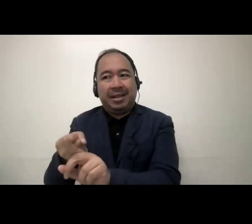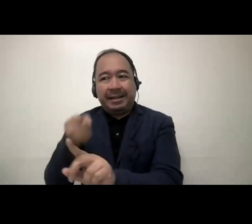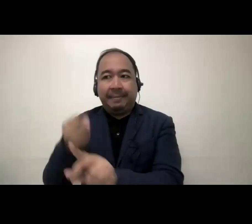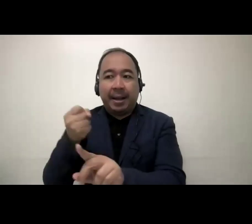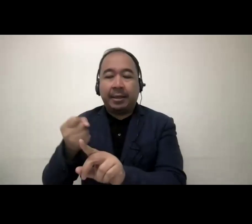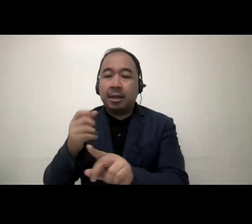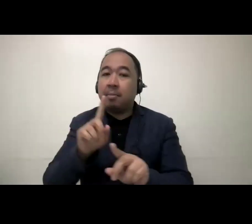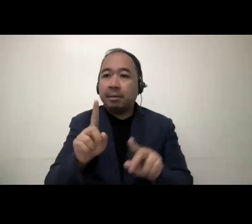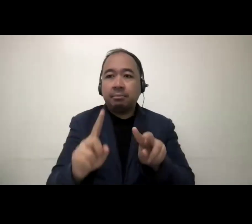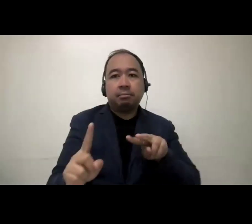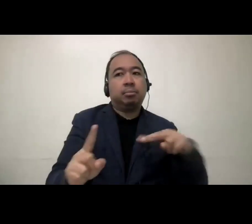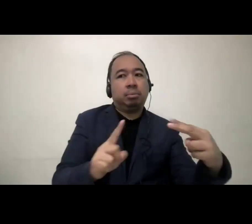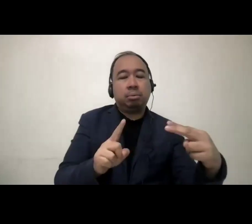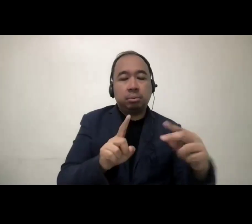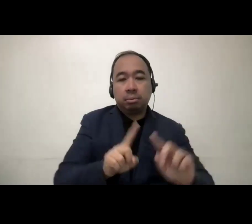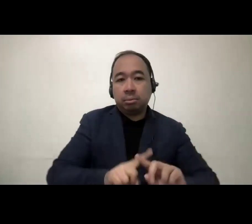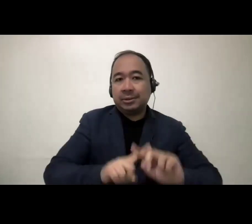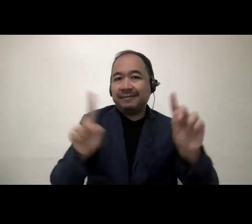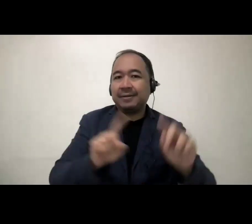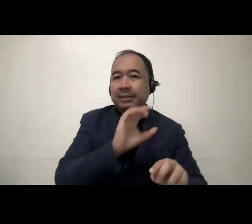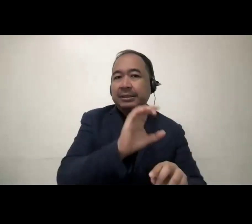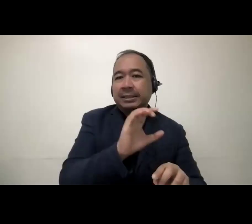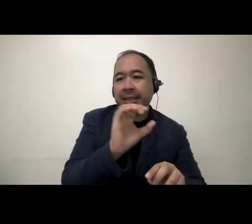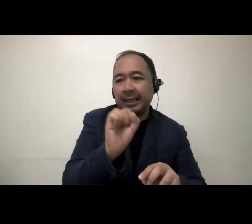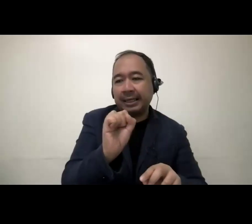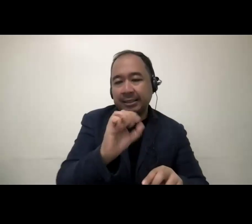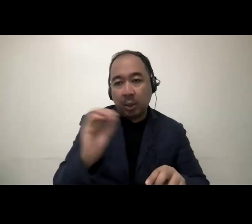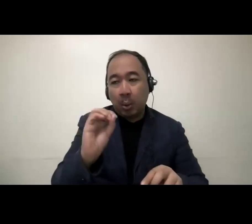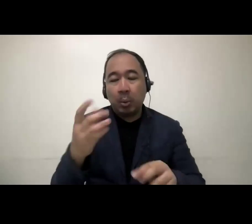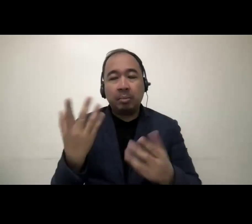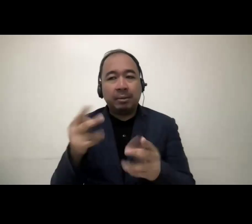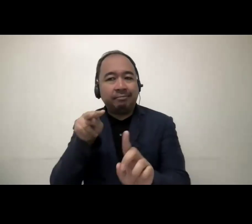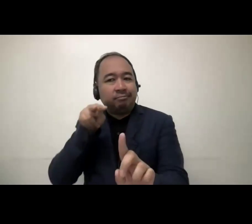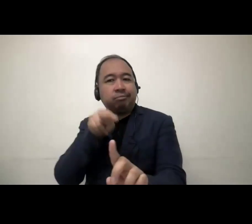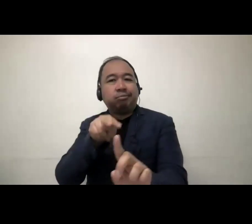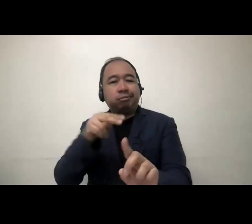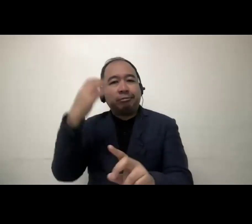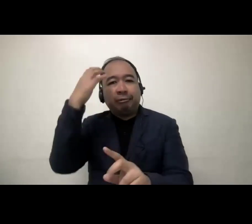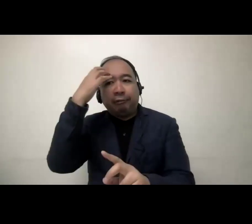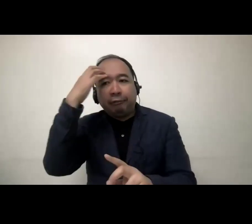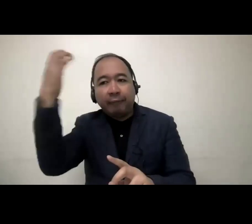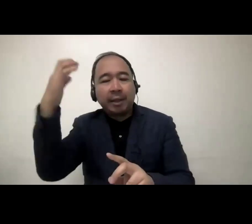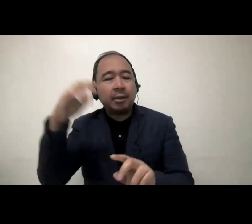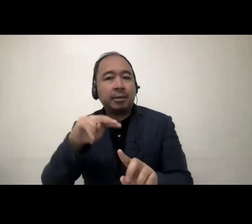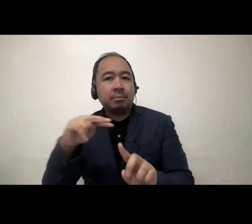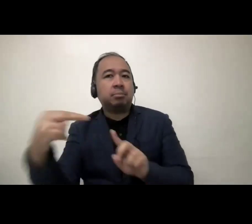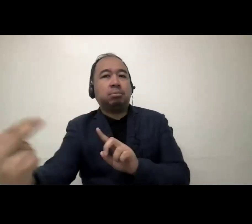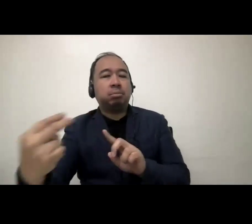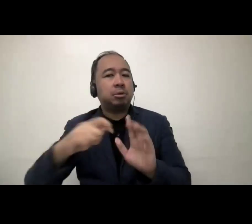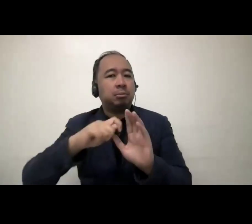to CSOs, that might be different from governments, that might be different from operators, which might be different from